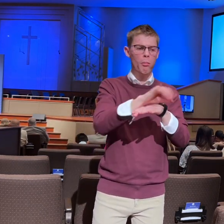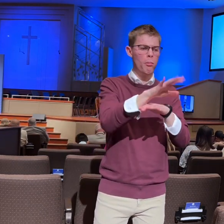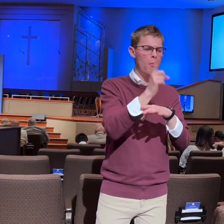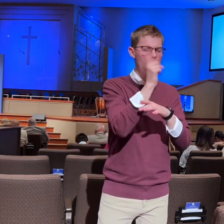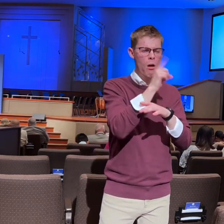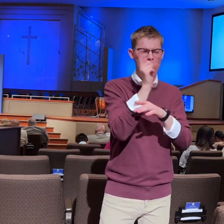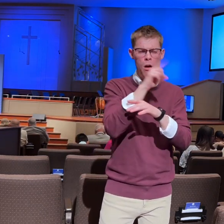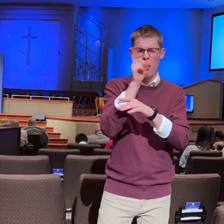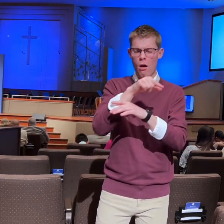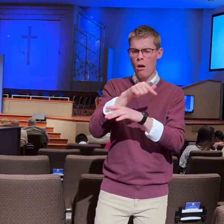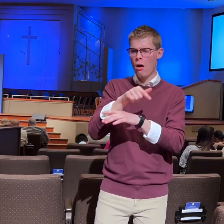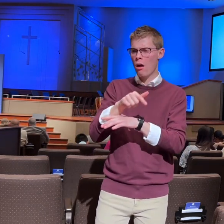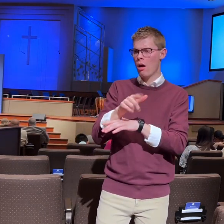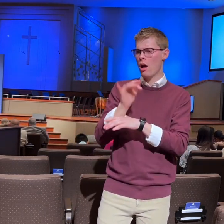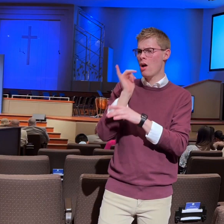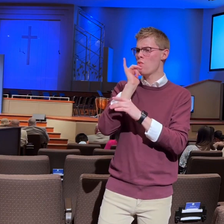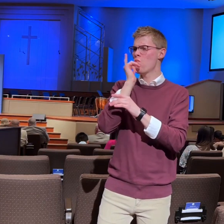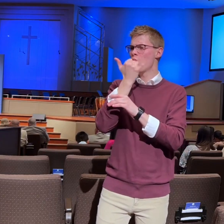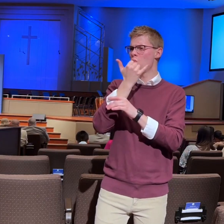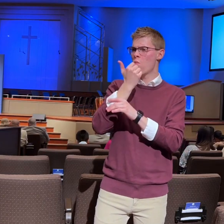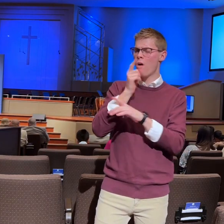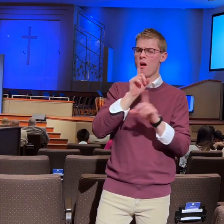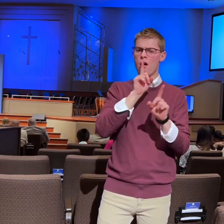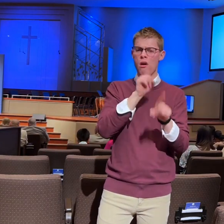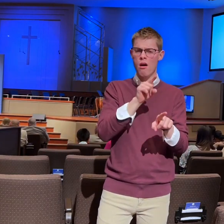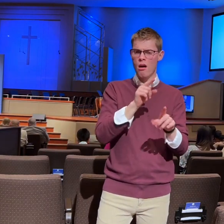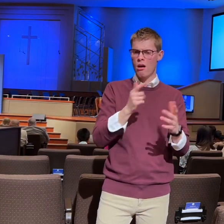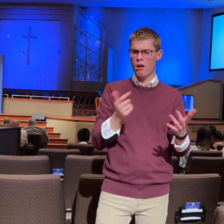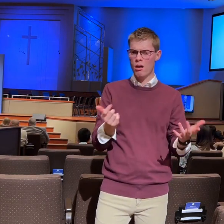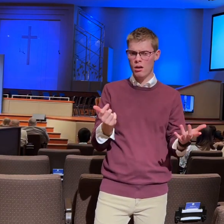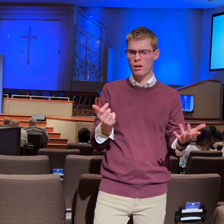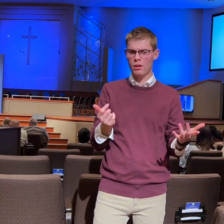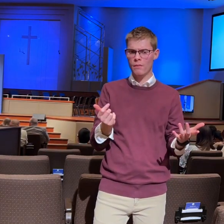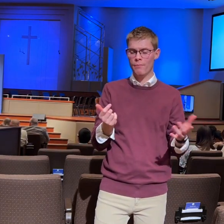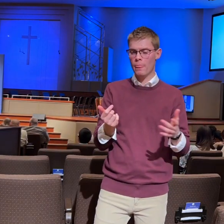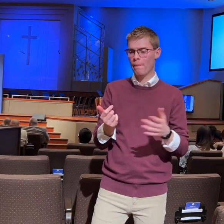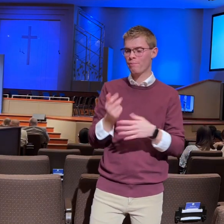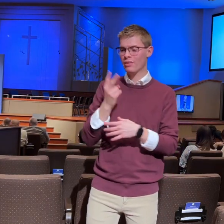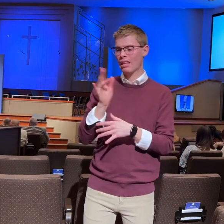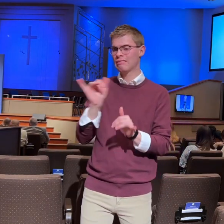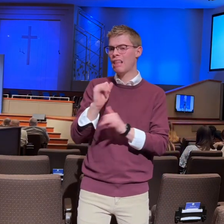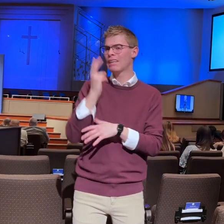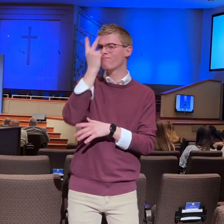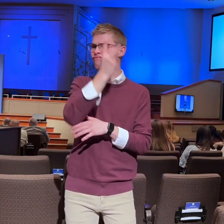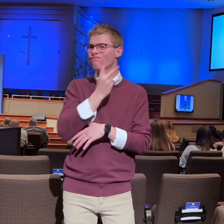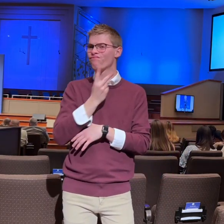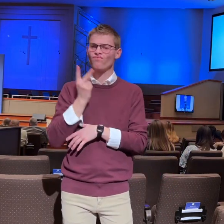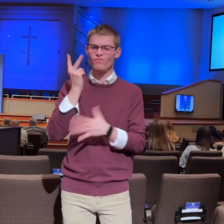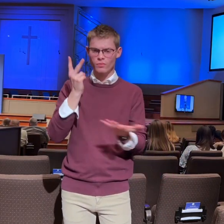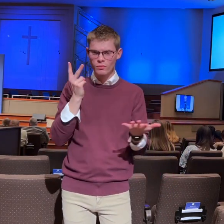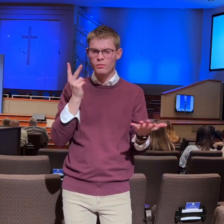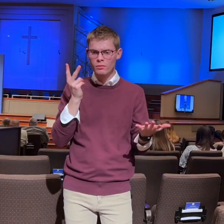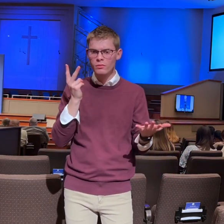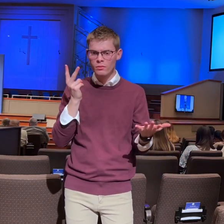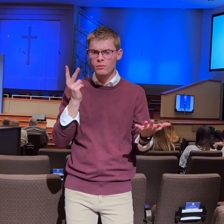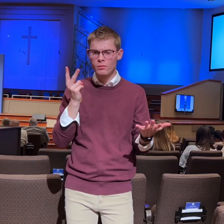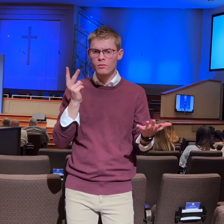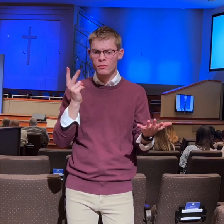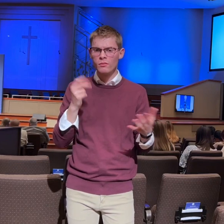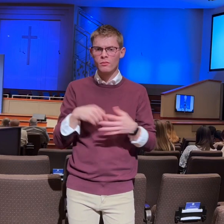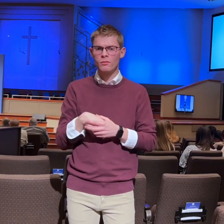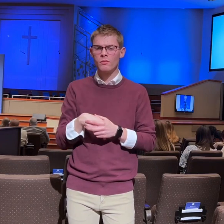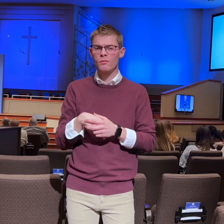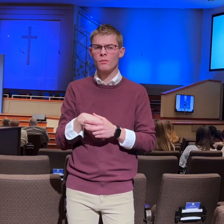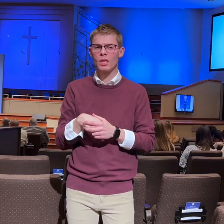answers, to pretend to be one thing but actually being another. The cults are great at this. The